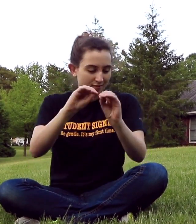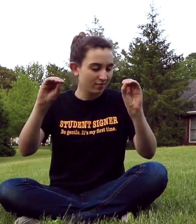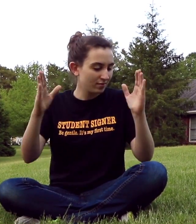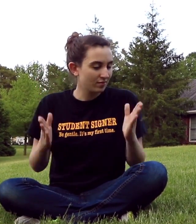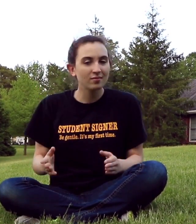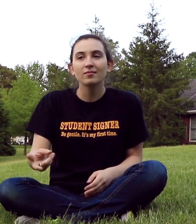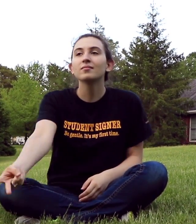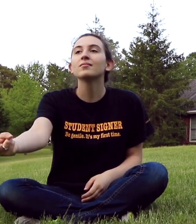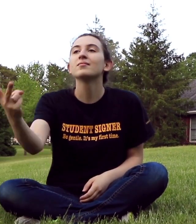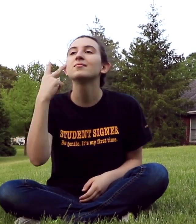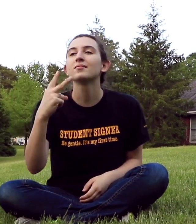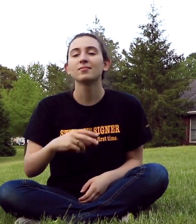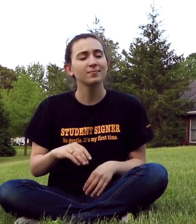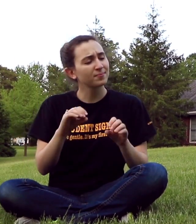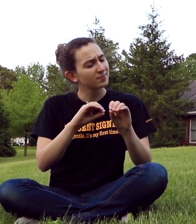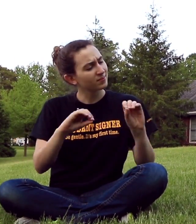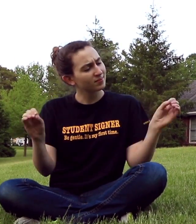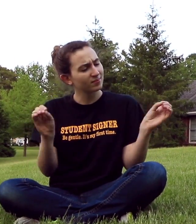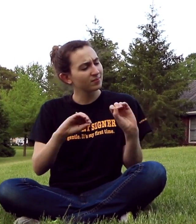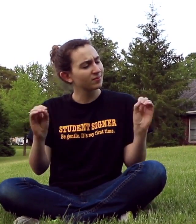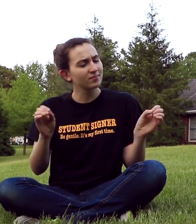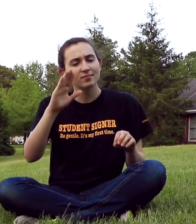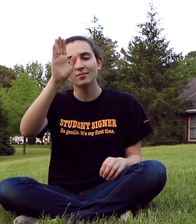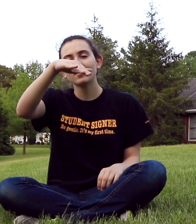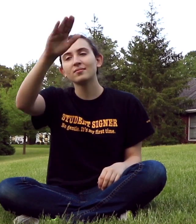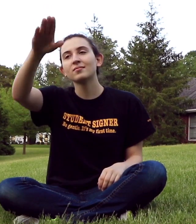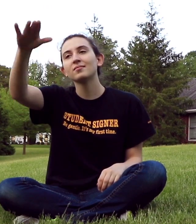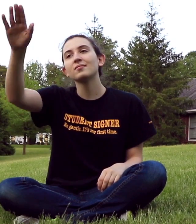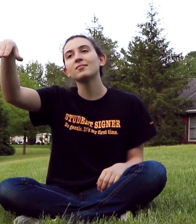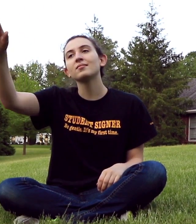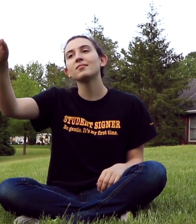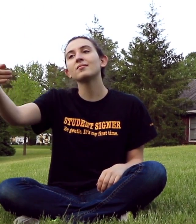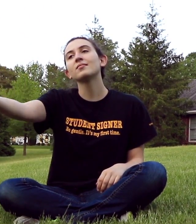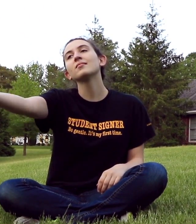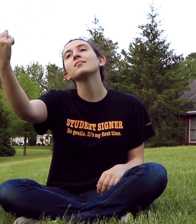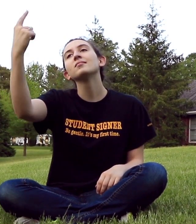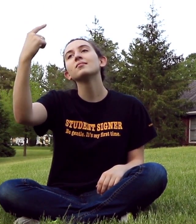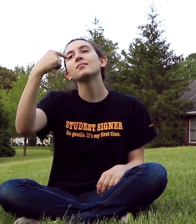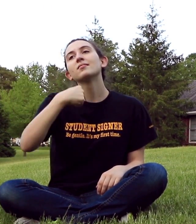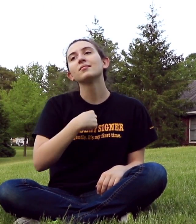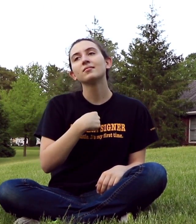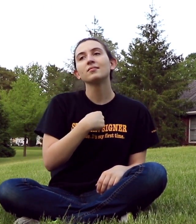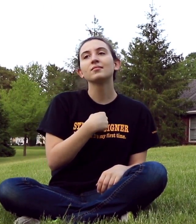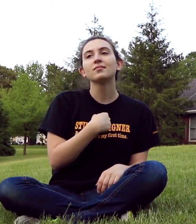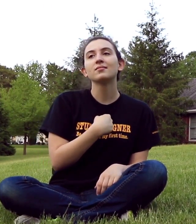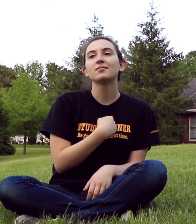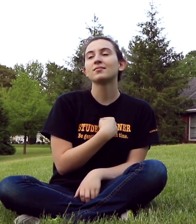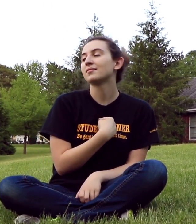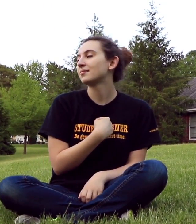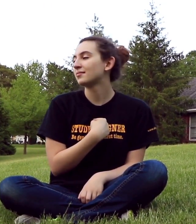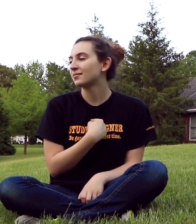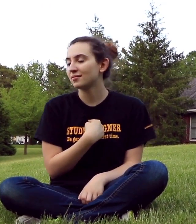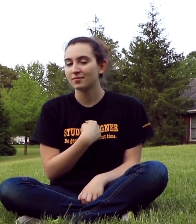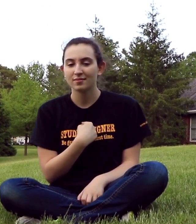Can anybody see? Is anybody waving back at me?